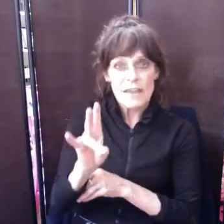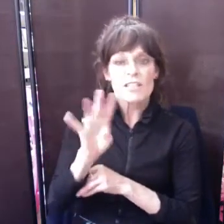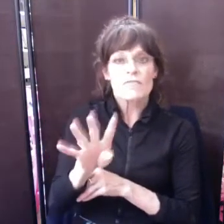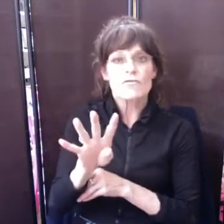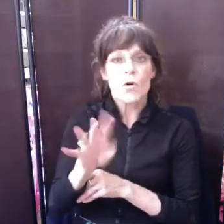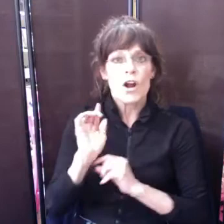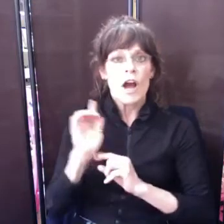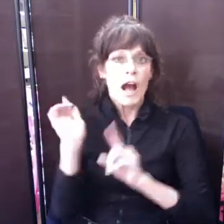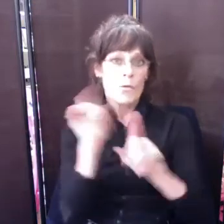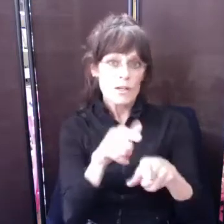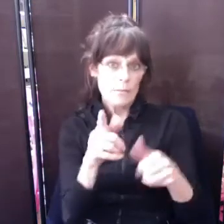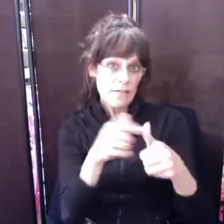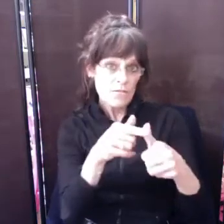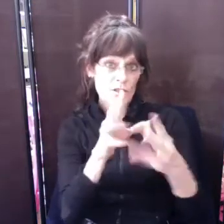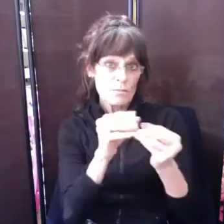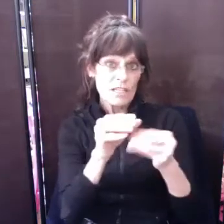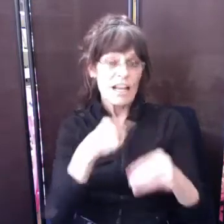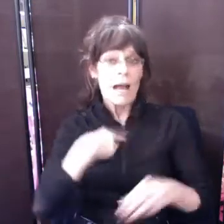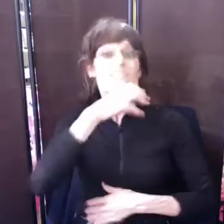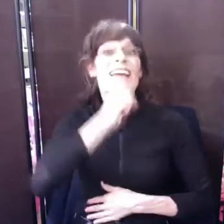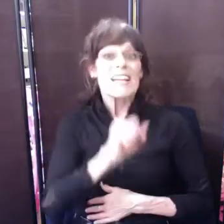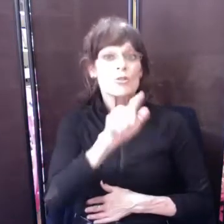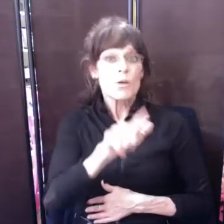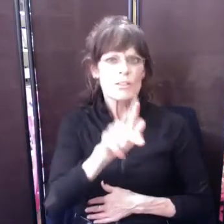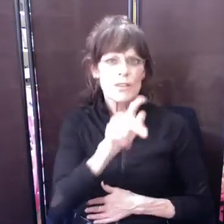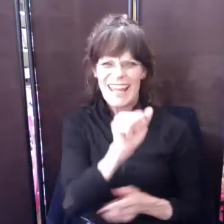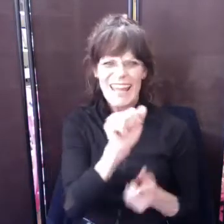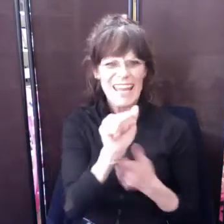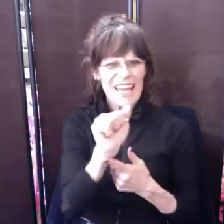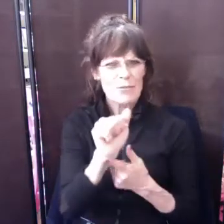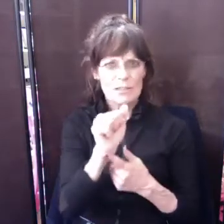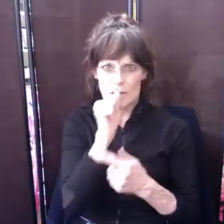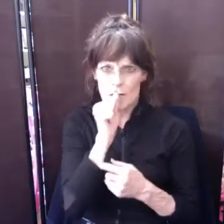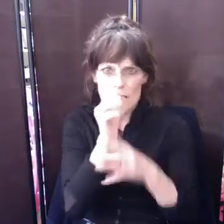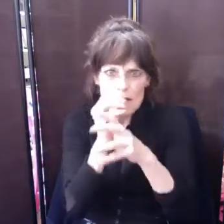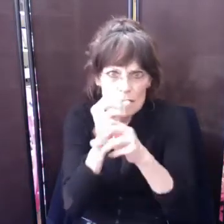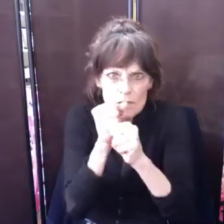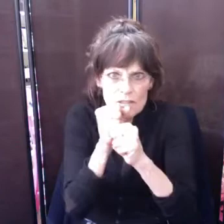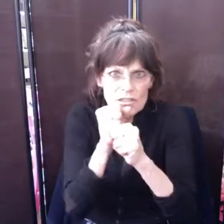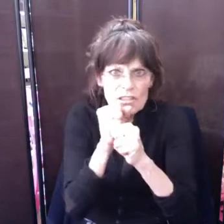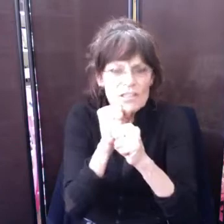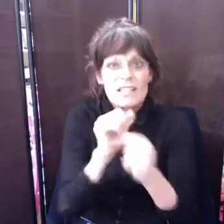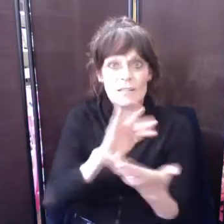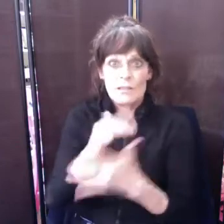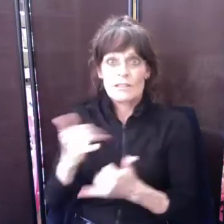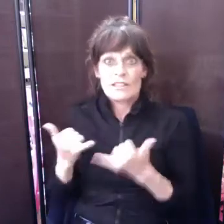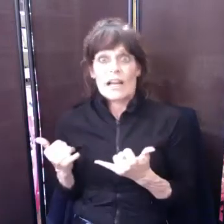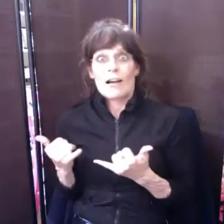age 23, AA was a much more anonymous organization than it is now. And I don't believe that